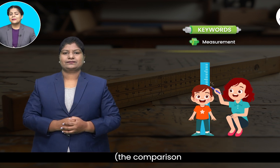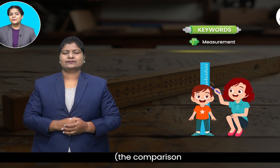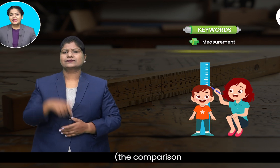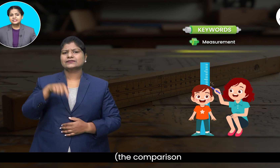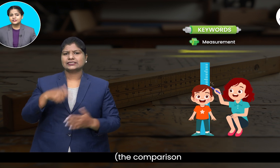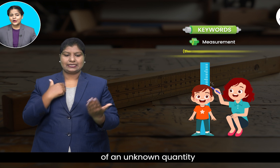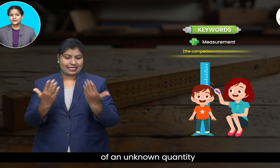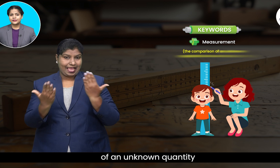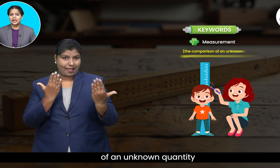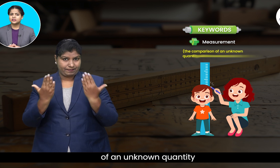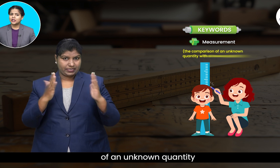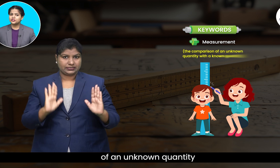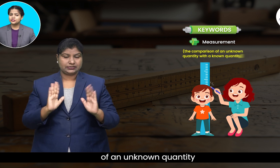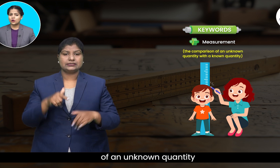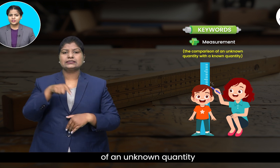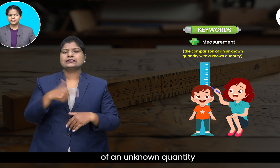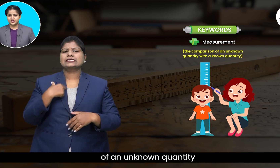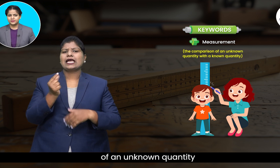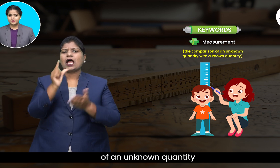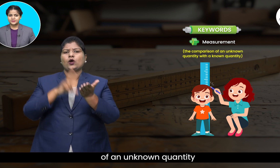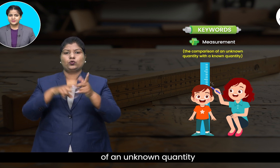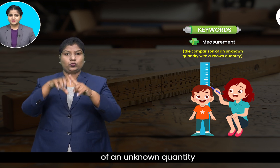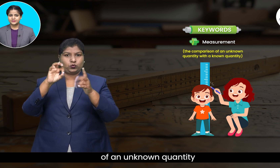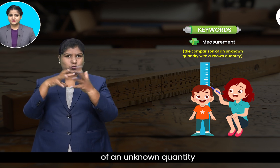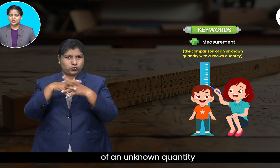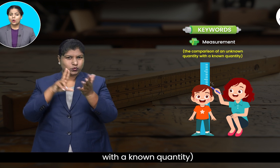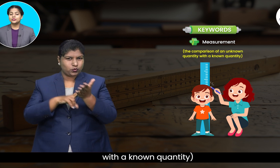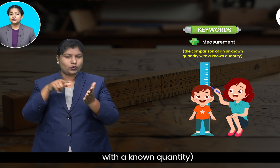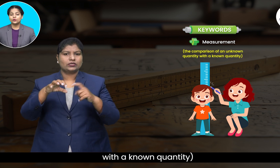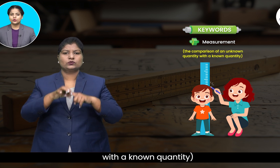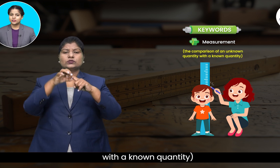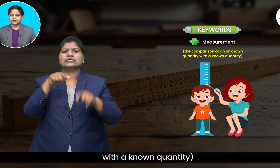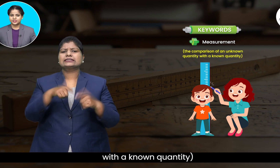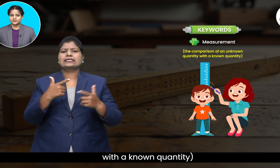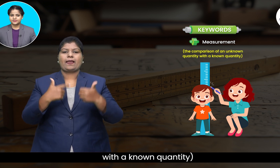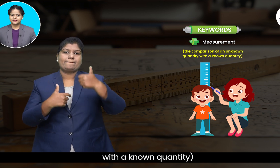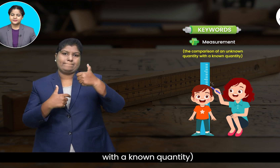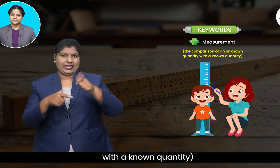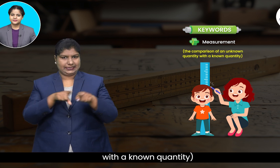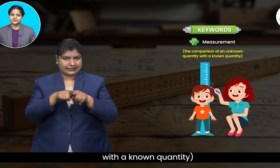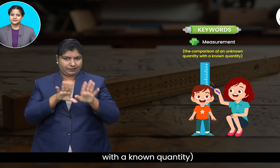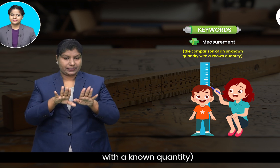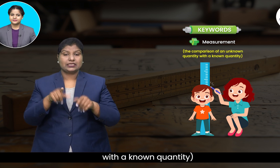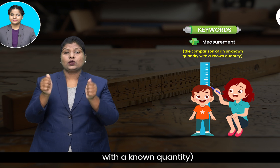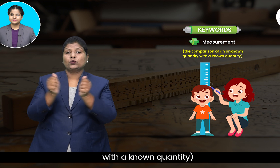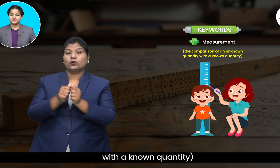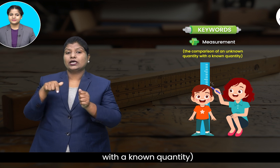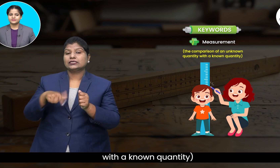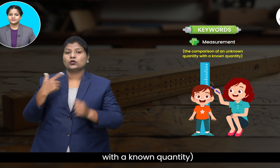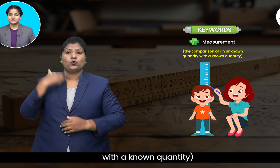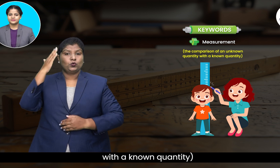The comparison of an unknown quantity with a known quantity.